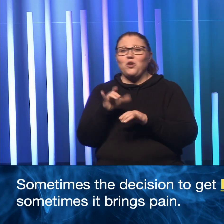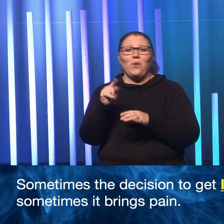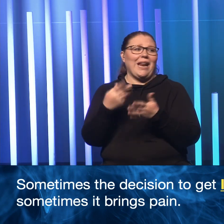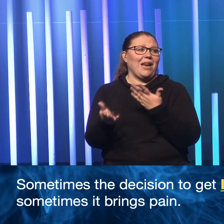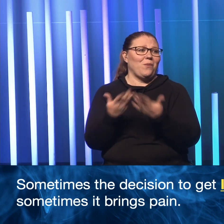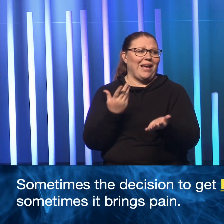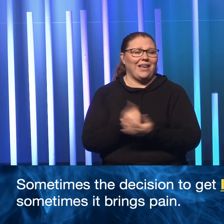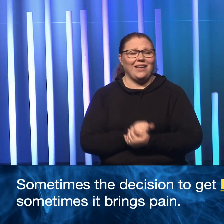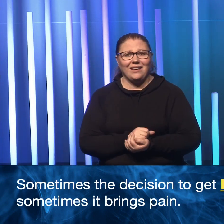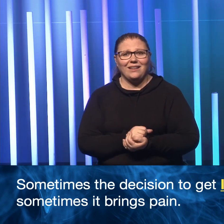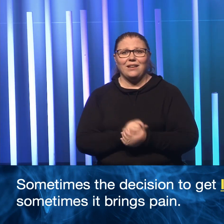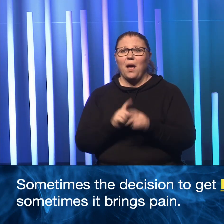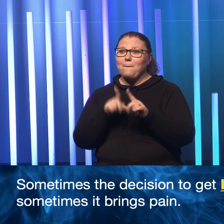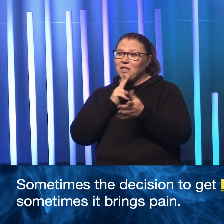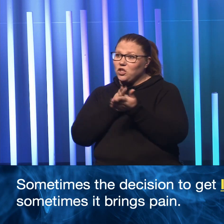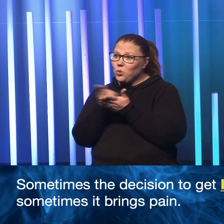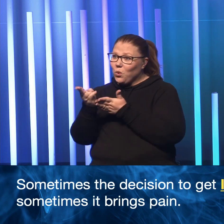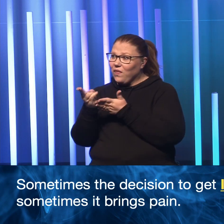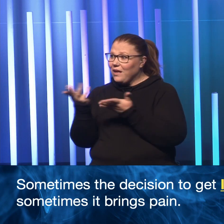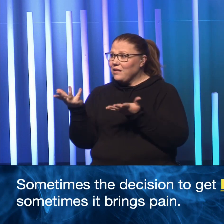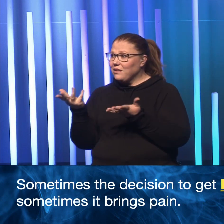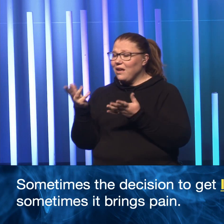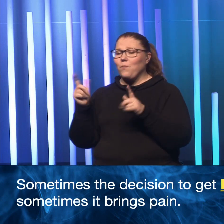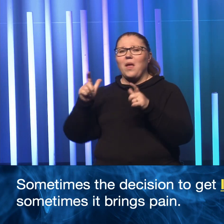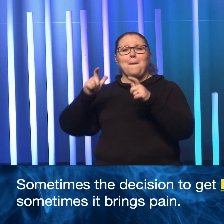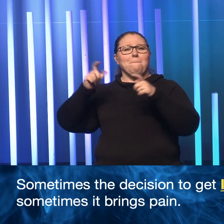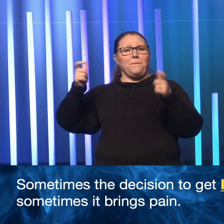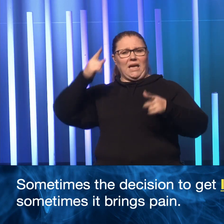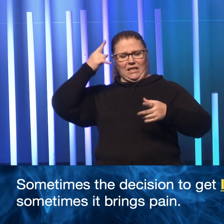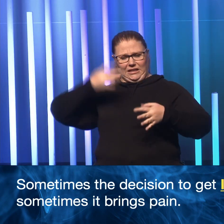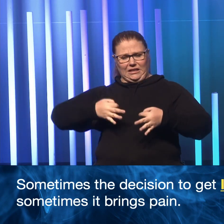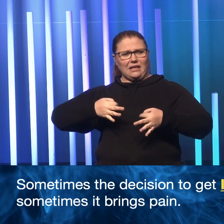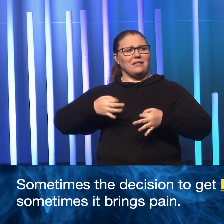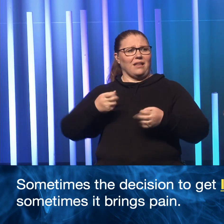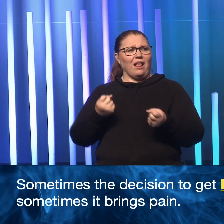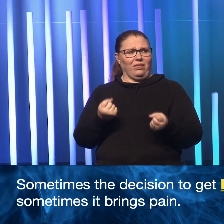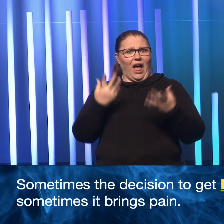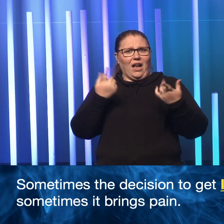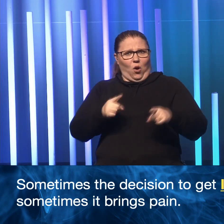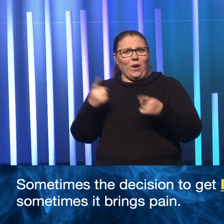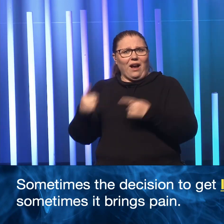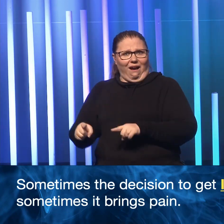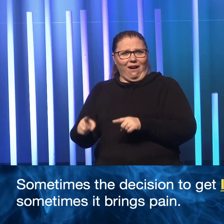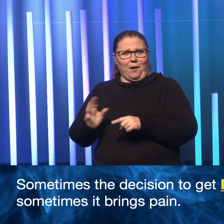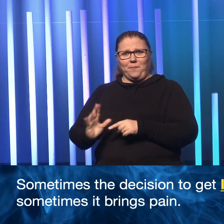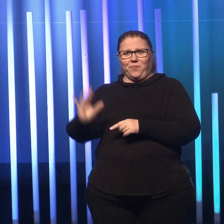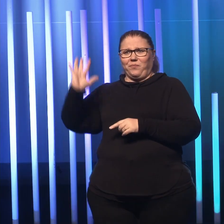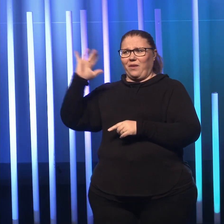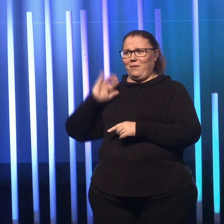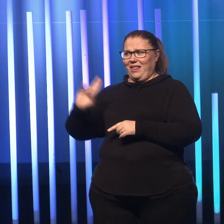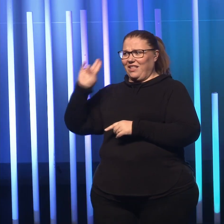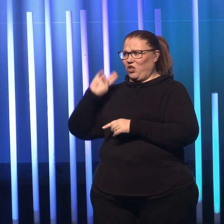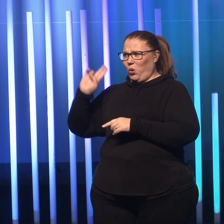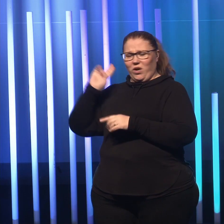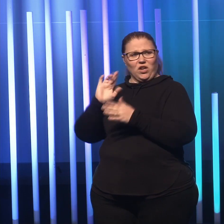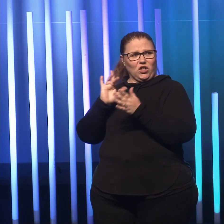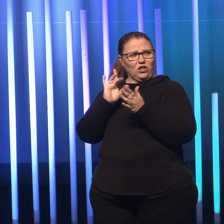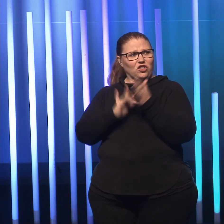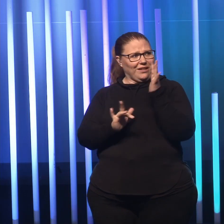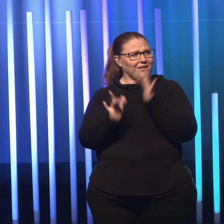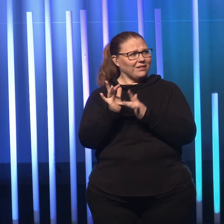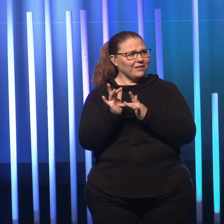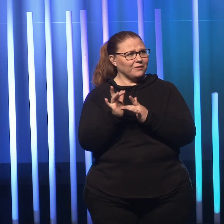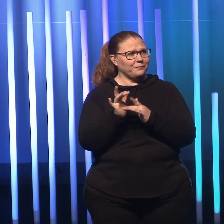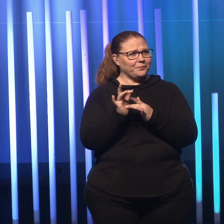anyway. But the truth is, there was this big choice. There was a lot going on in the time of the historical Jesus. And the